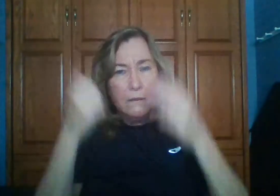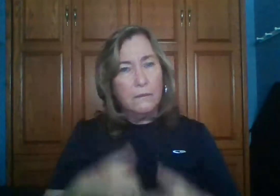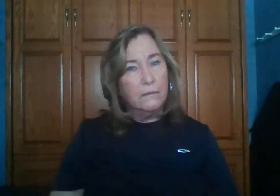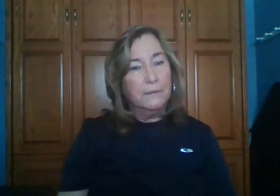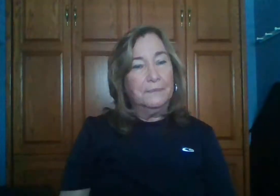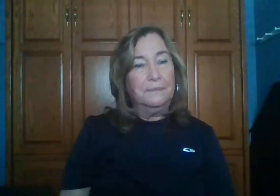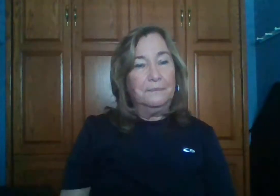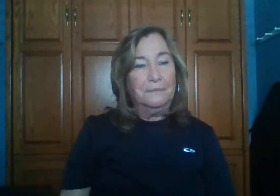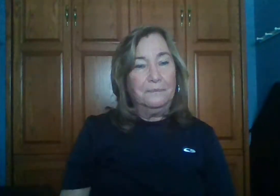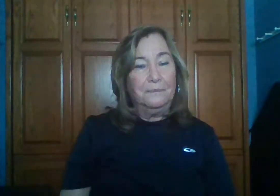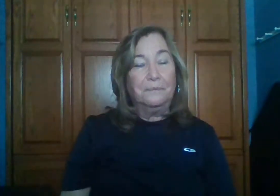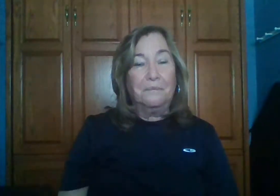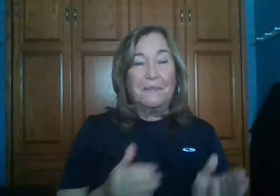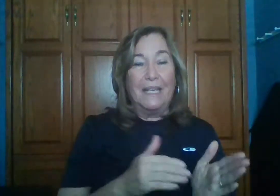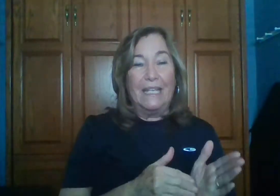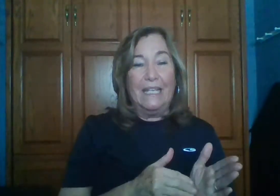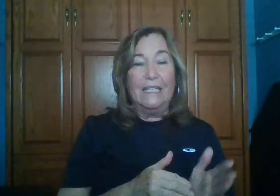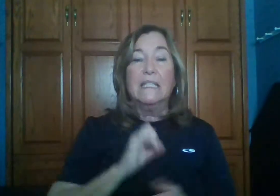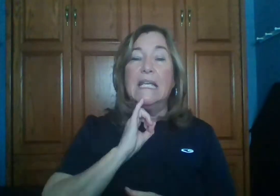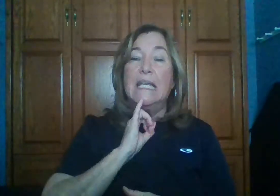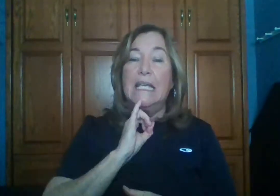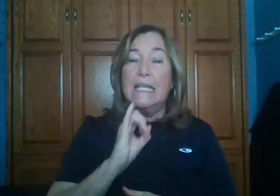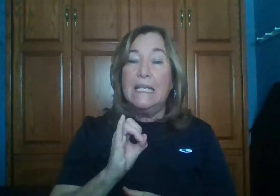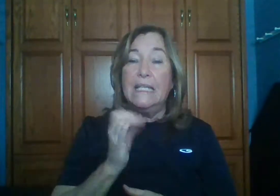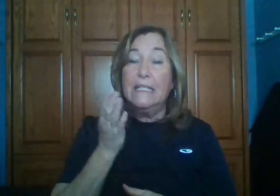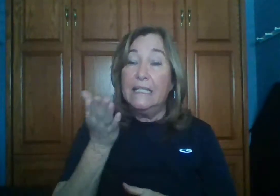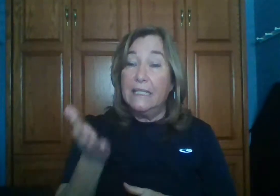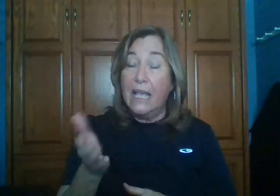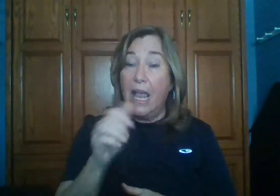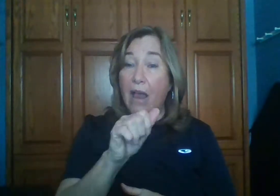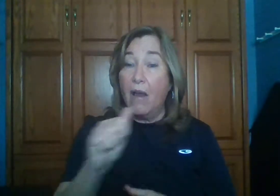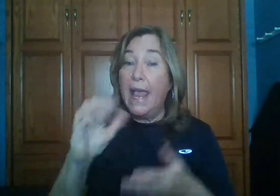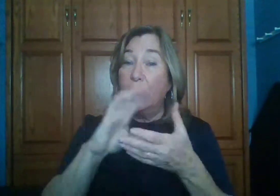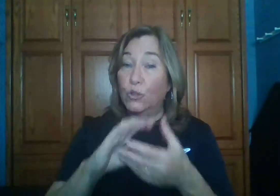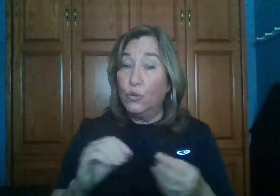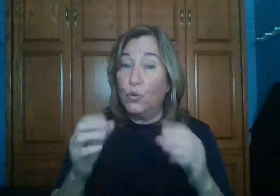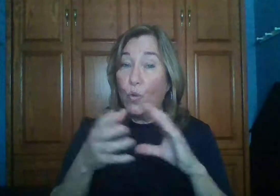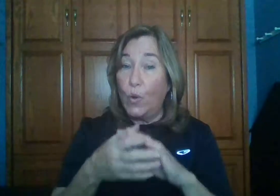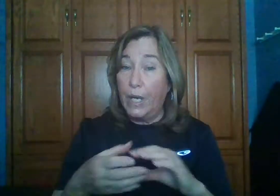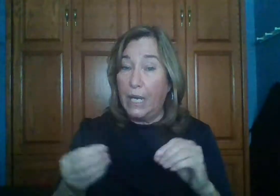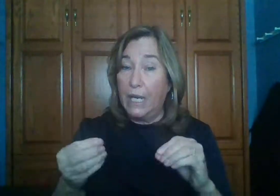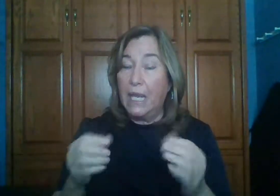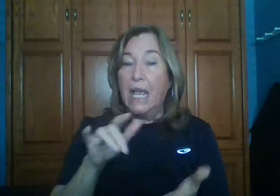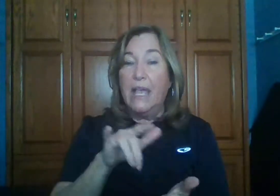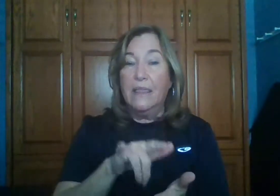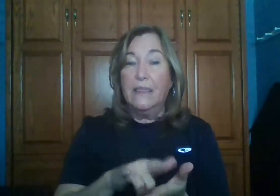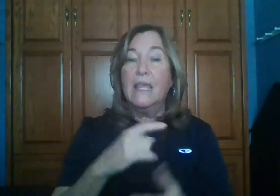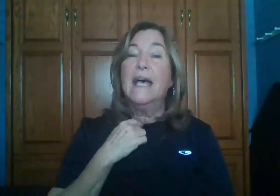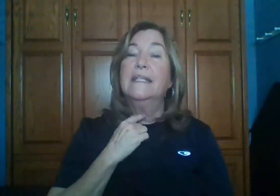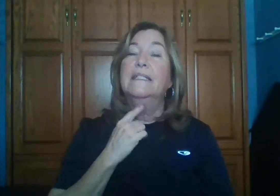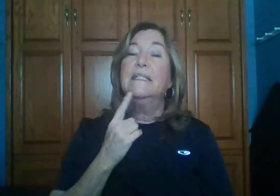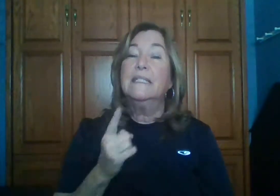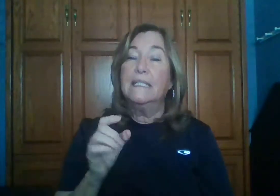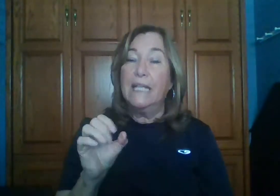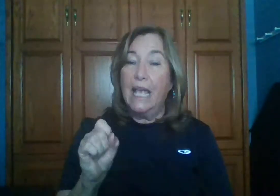Again, is there a story that tells of